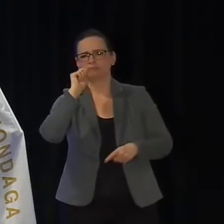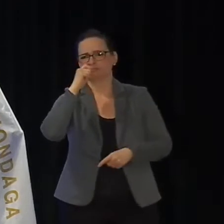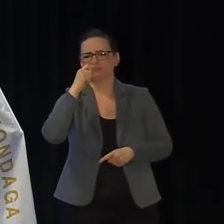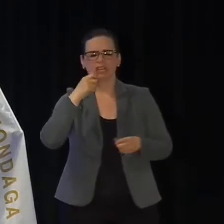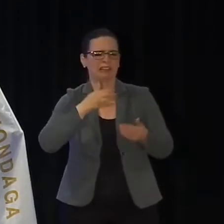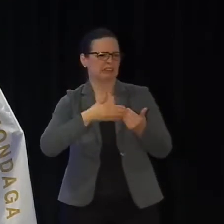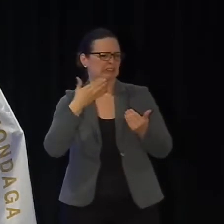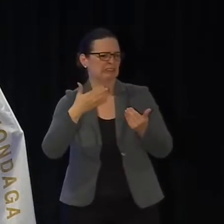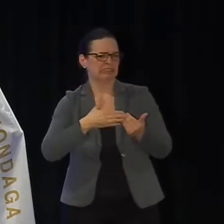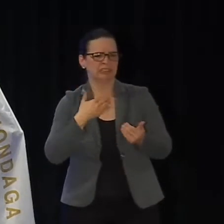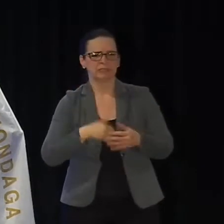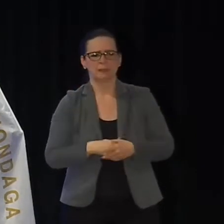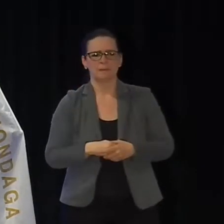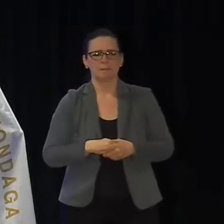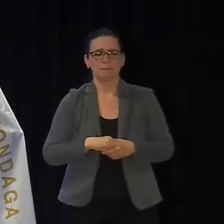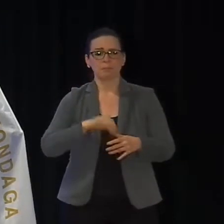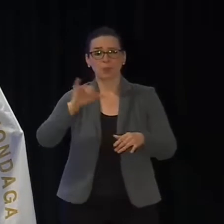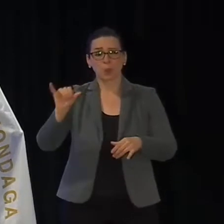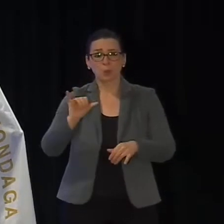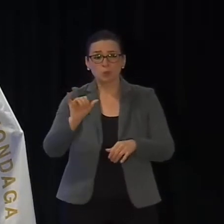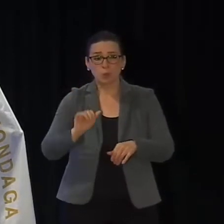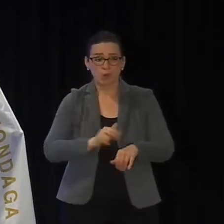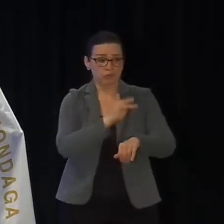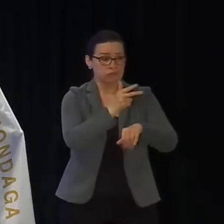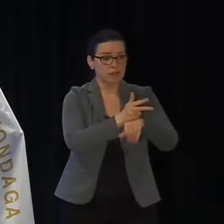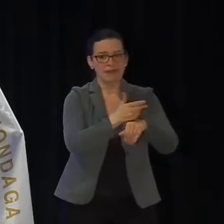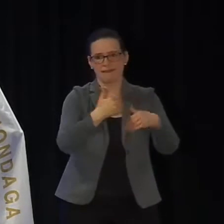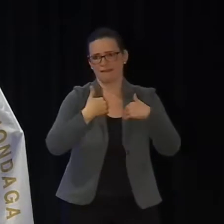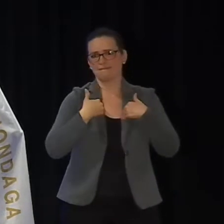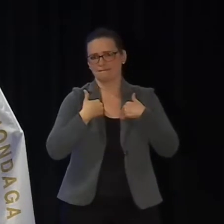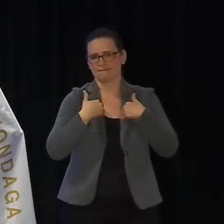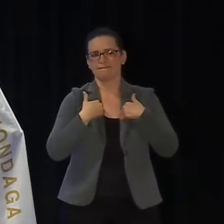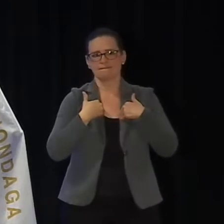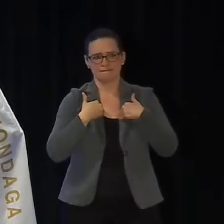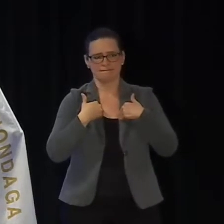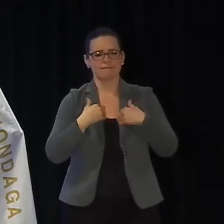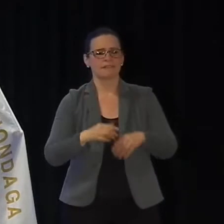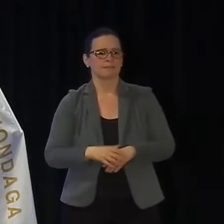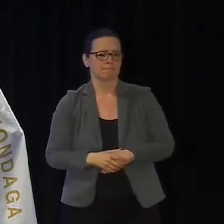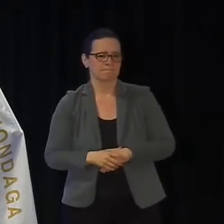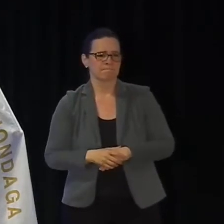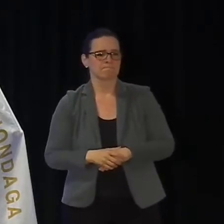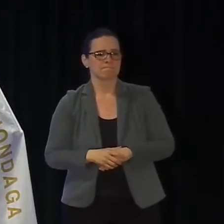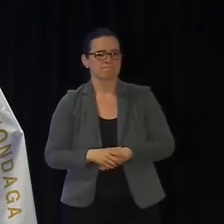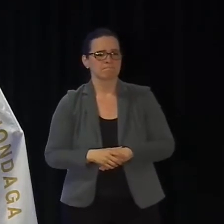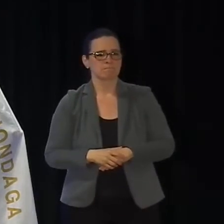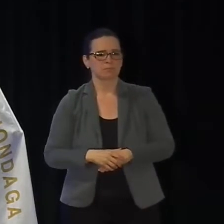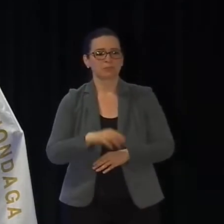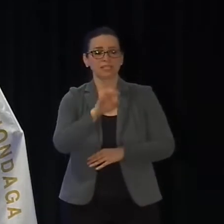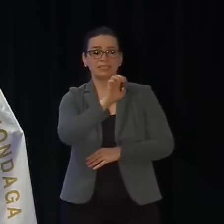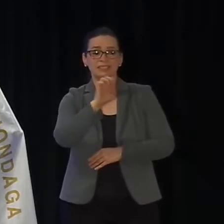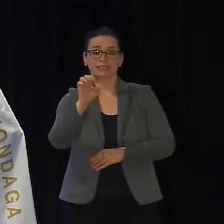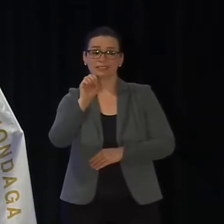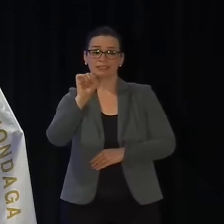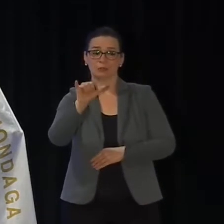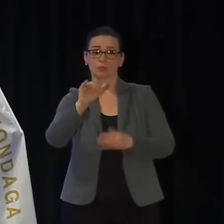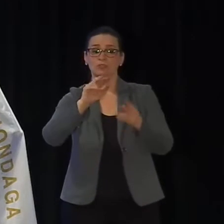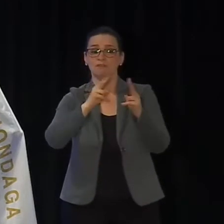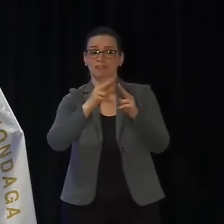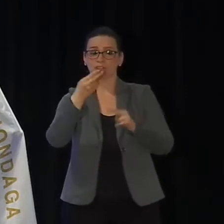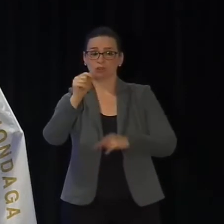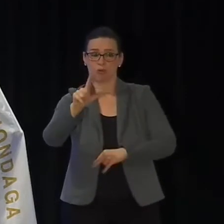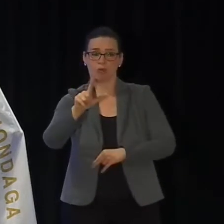still testing. For example, today we're at East Syracuse Village Hall, the Fayetteville Village Hall, and the Cicero American